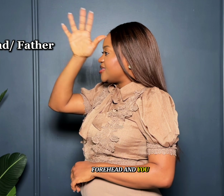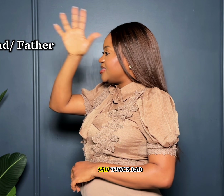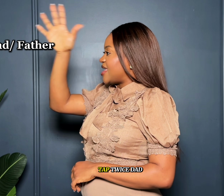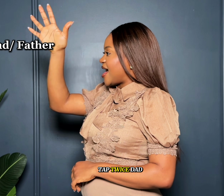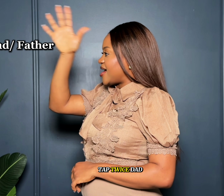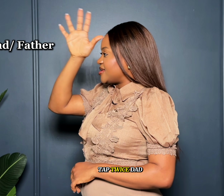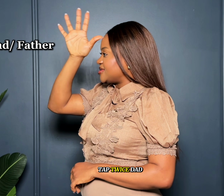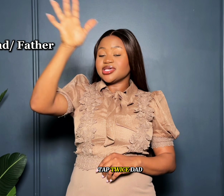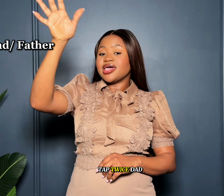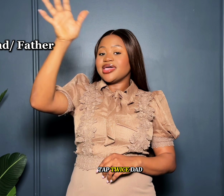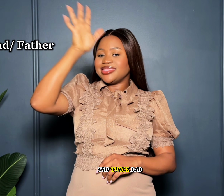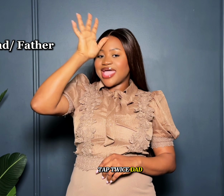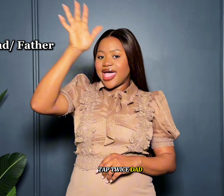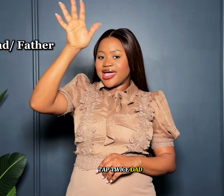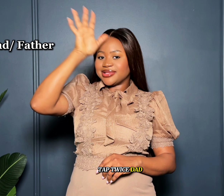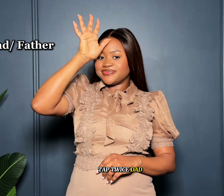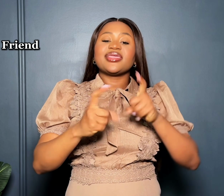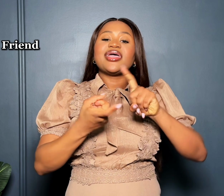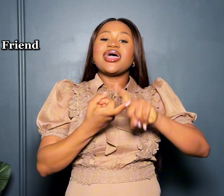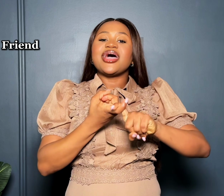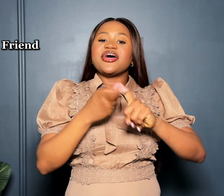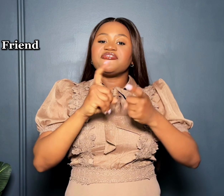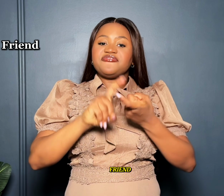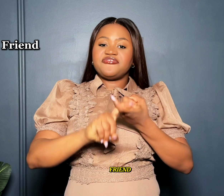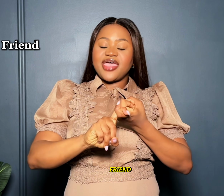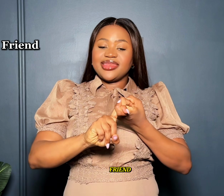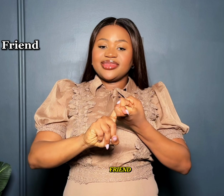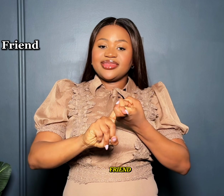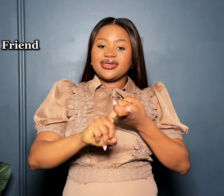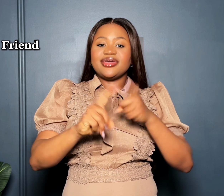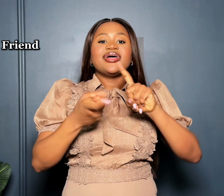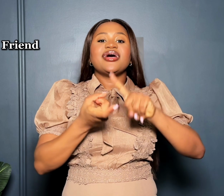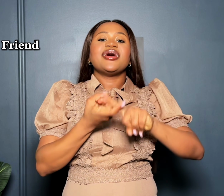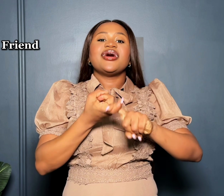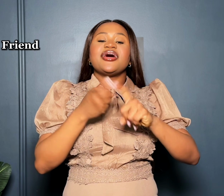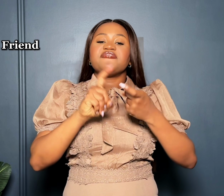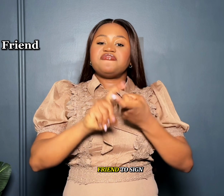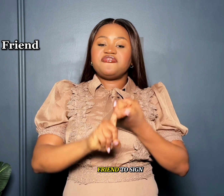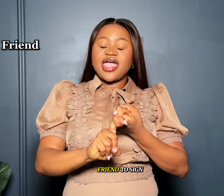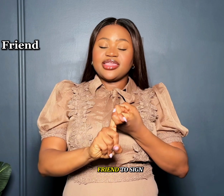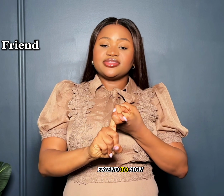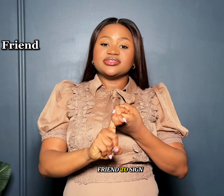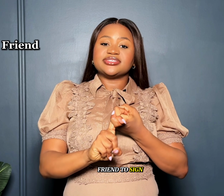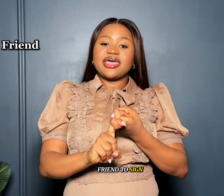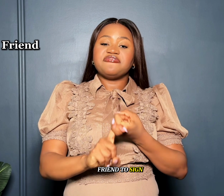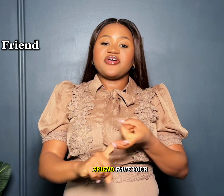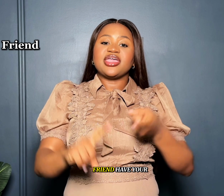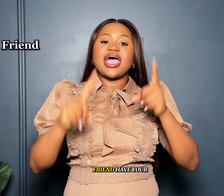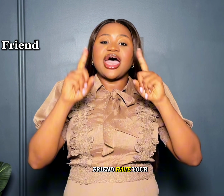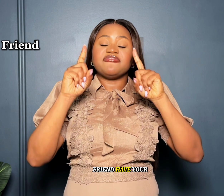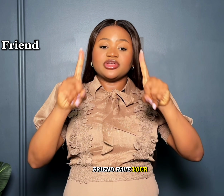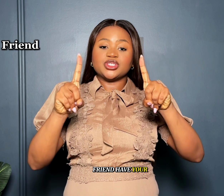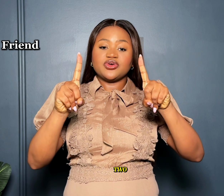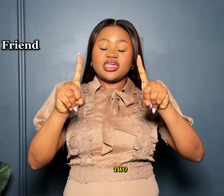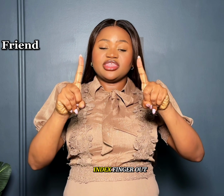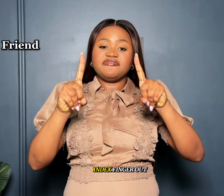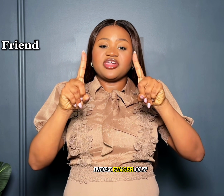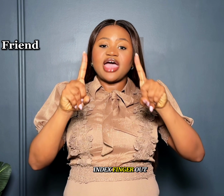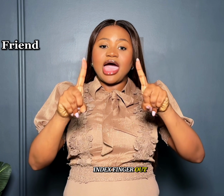tap twice. Dad. Friend. Friend. To sign friend, have your 2 index finger out